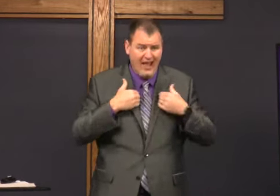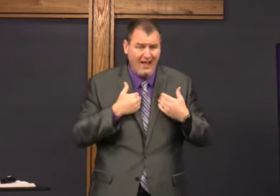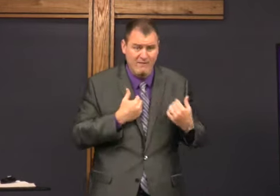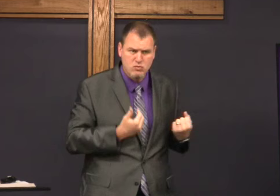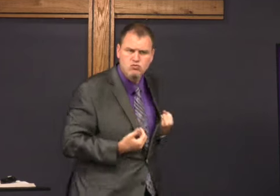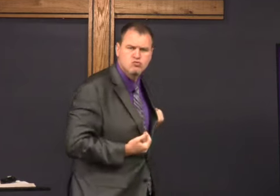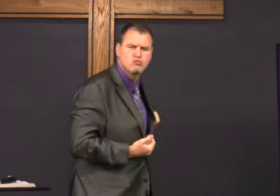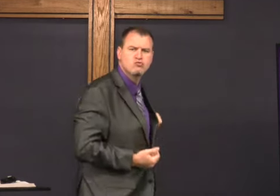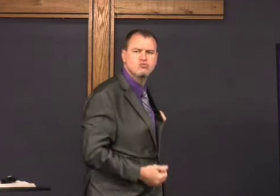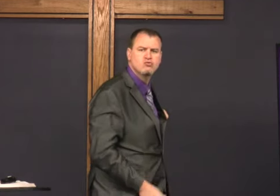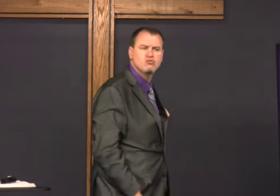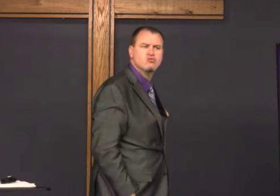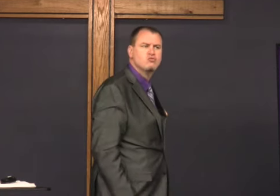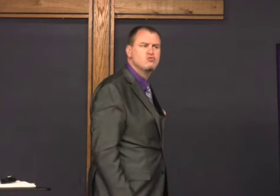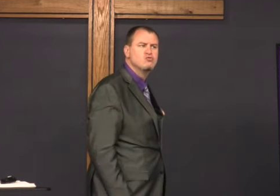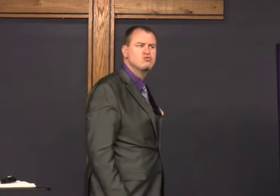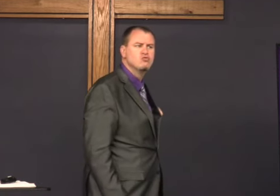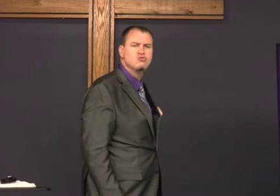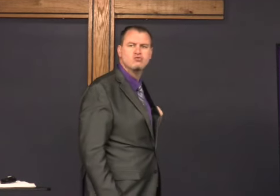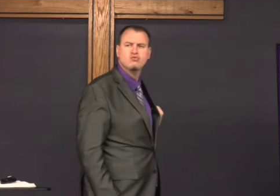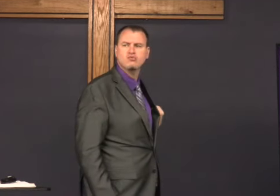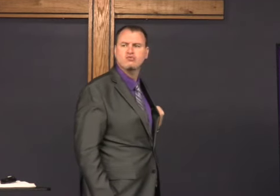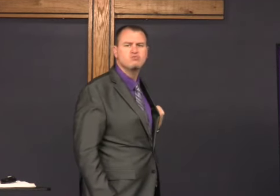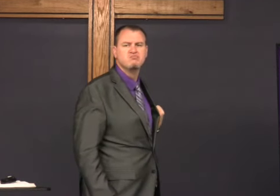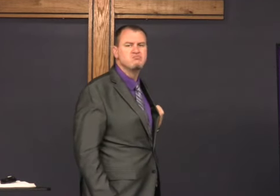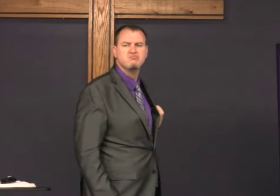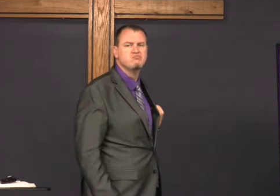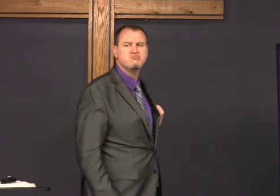those of you who have it, sometimes withhold it.